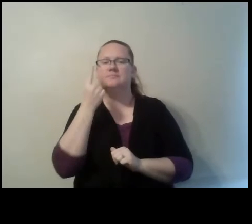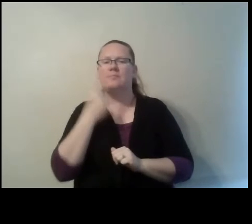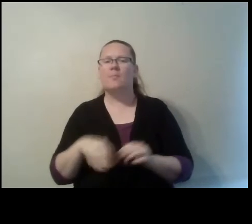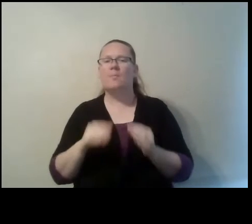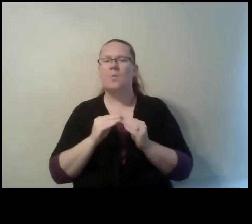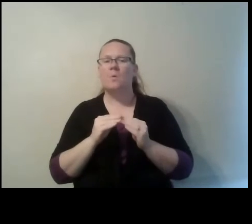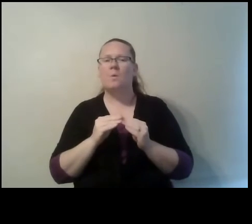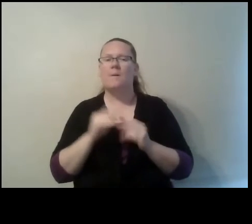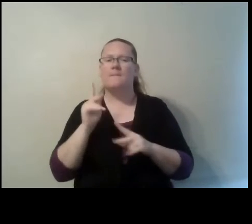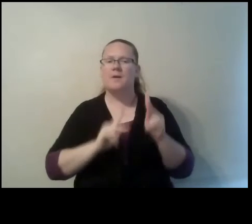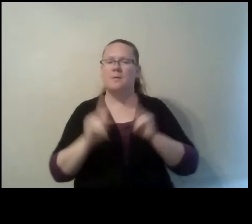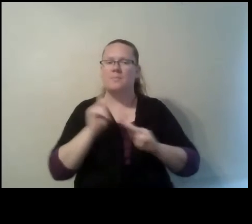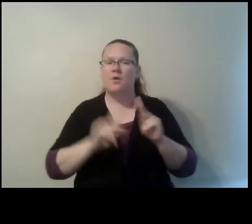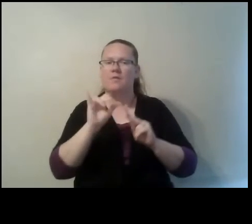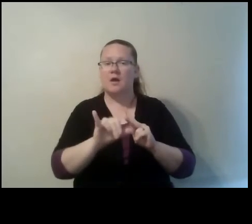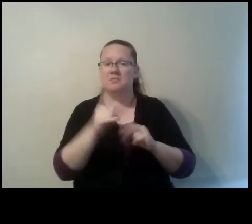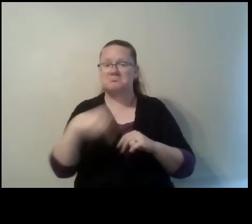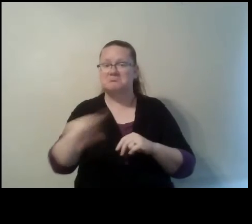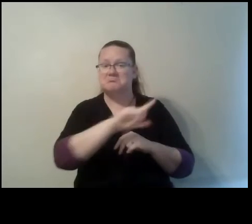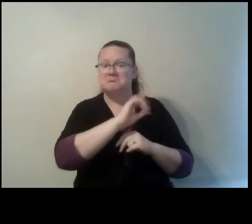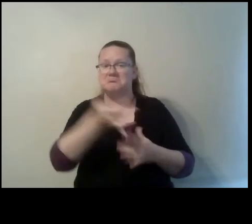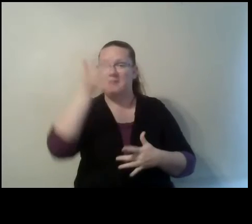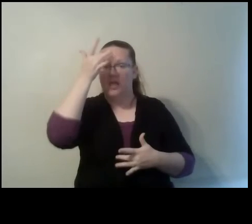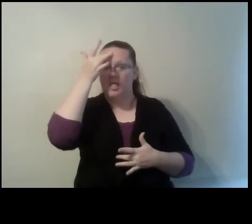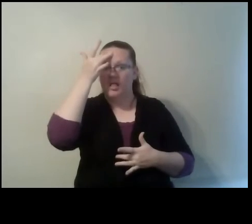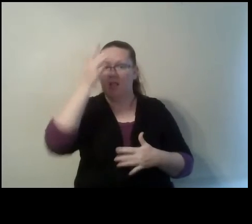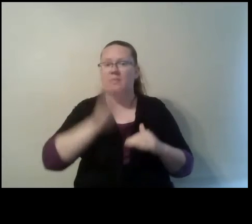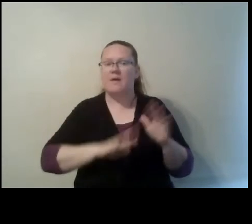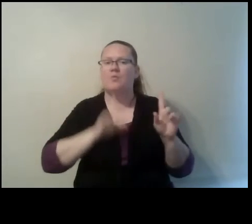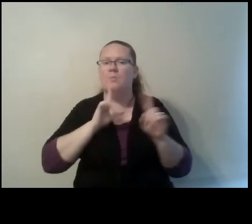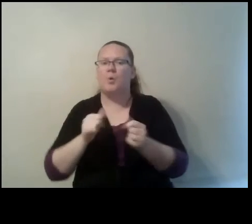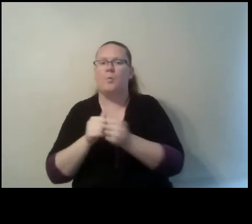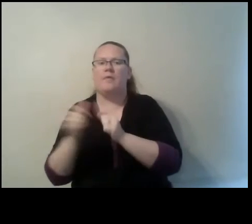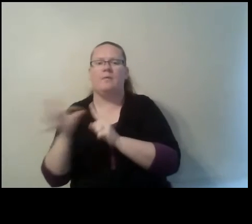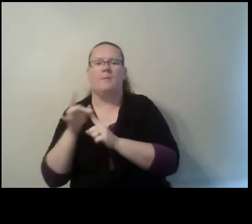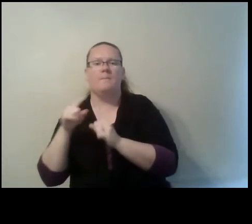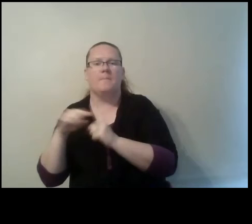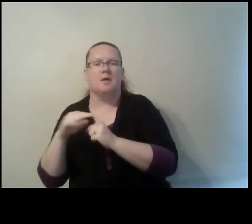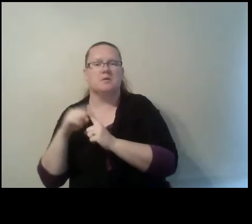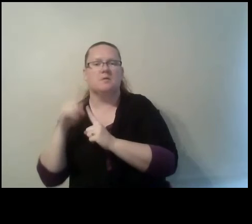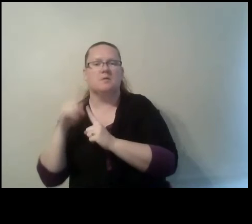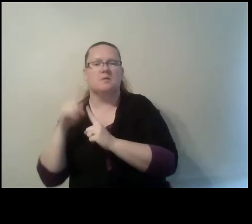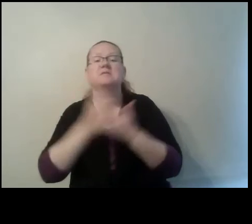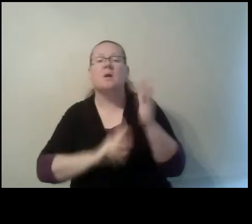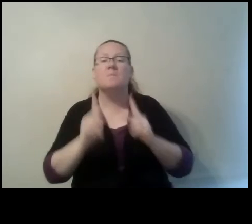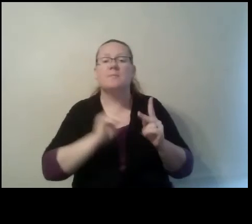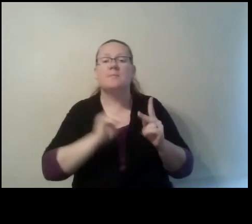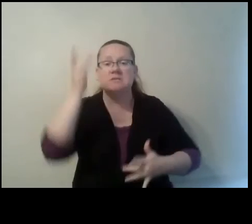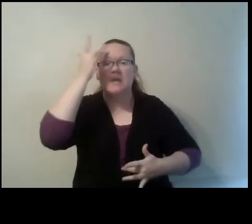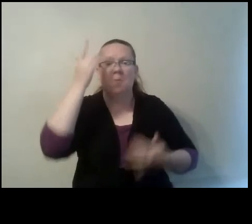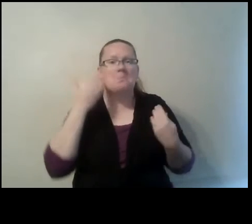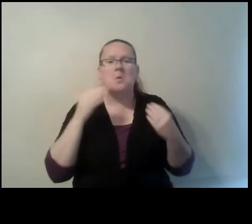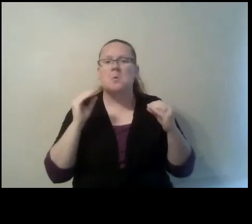that are, again, ill than what's reported with those positives, because we know asymptomatic cases, we know